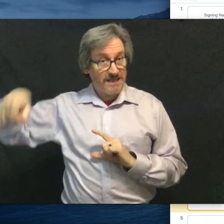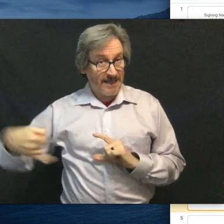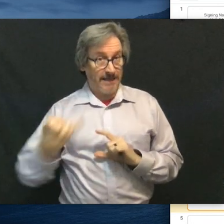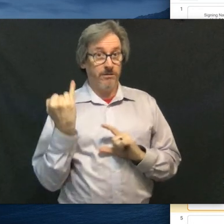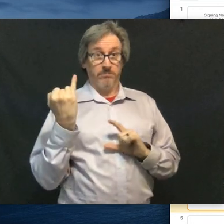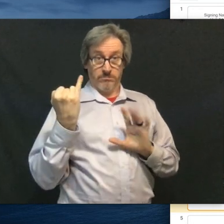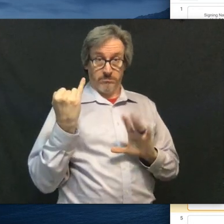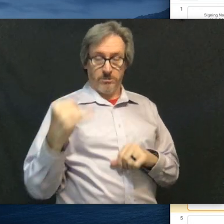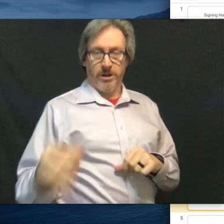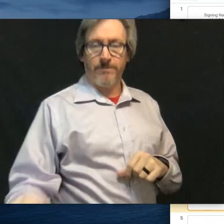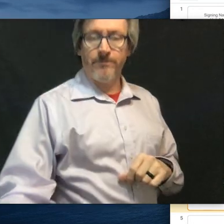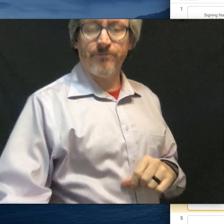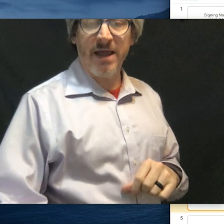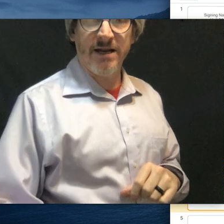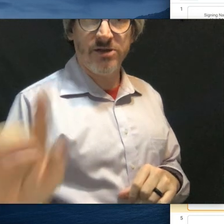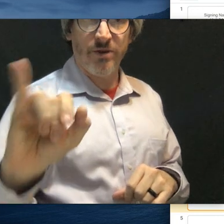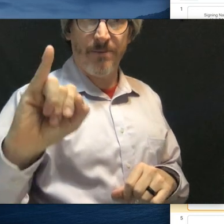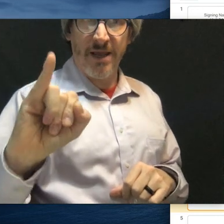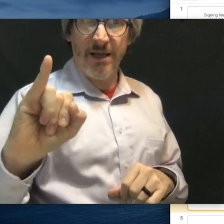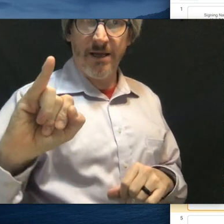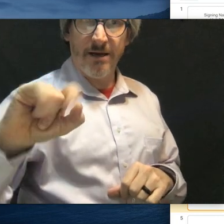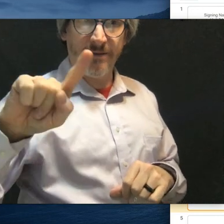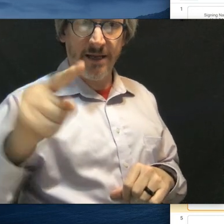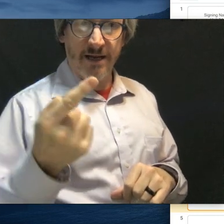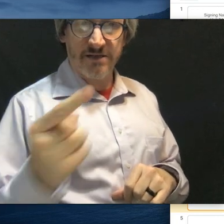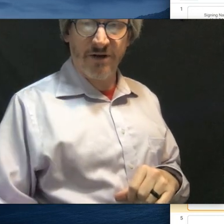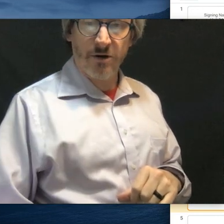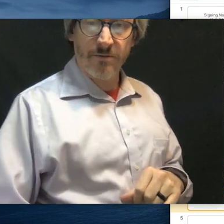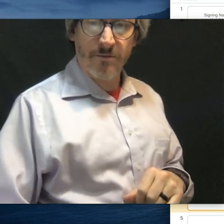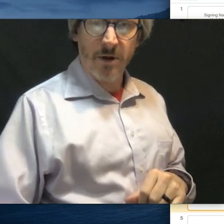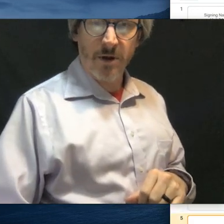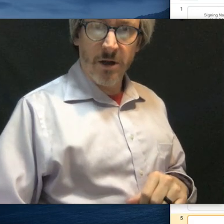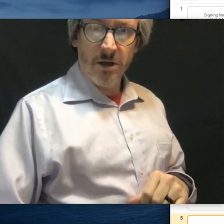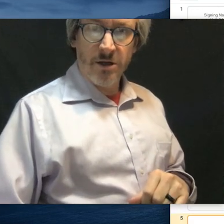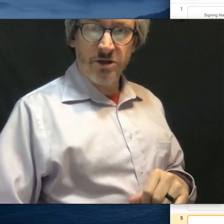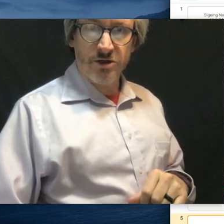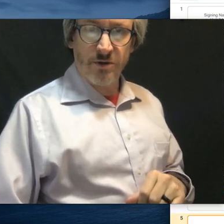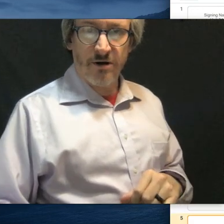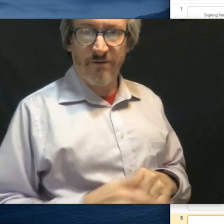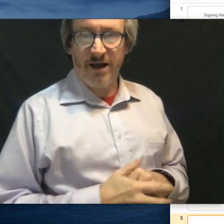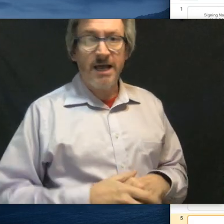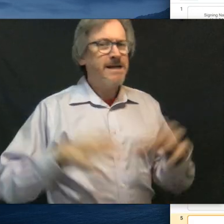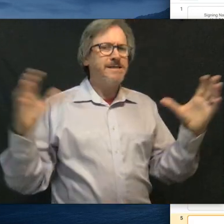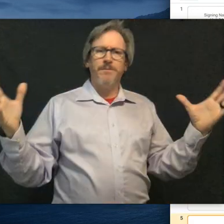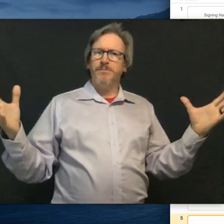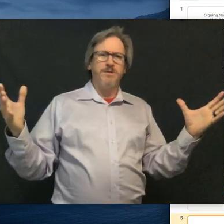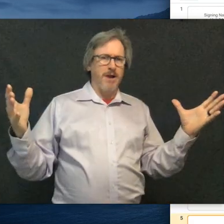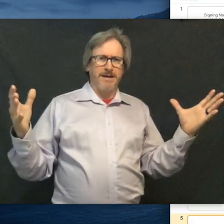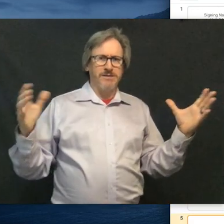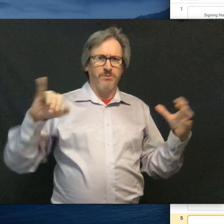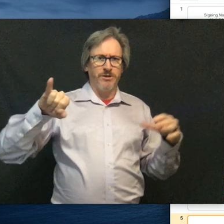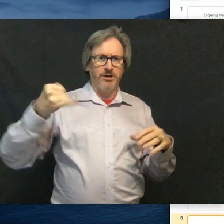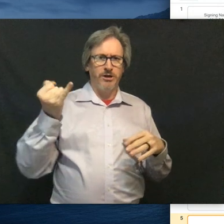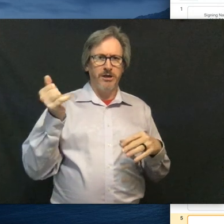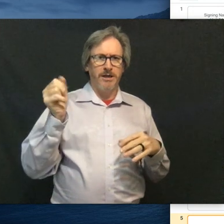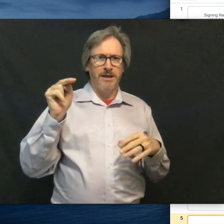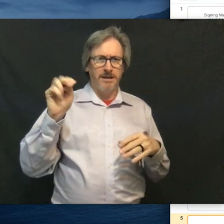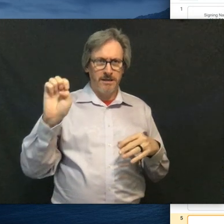goes in. Okay. And it's with the pinky, not the index finger, just to clarify. Some to practice